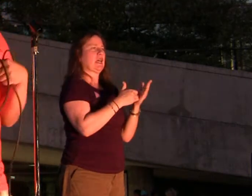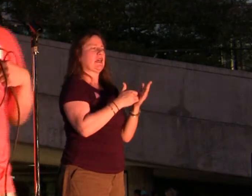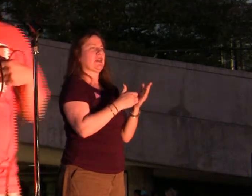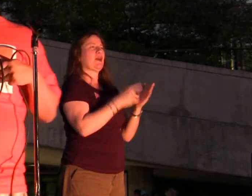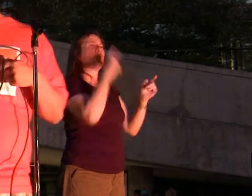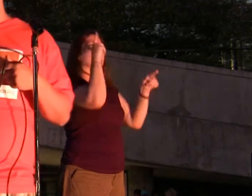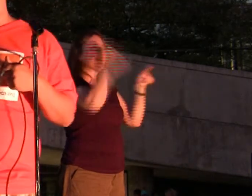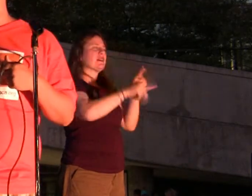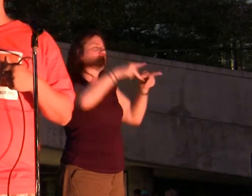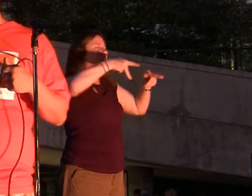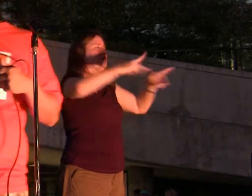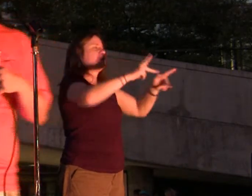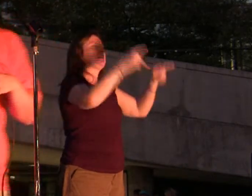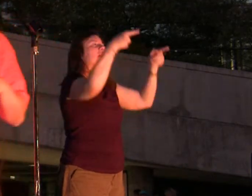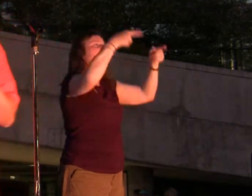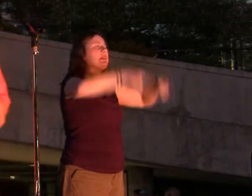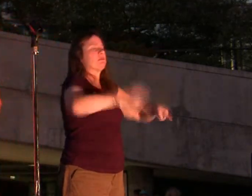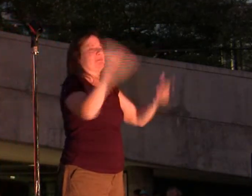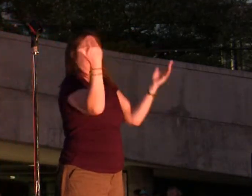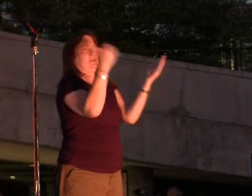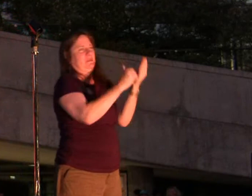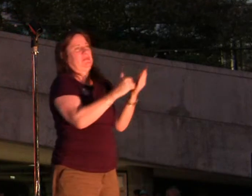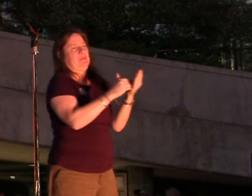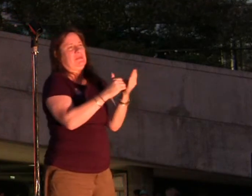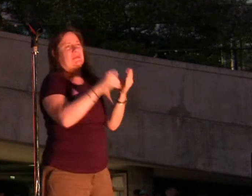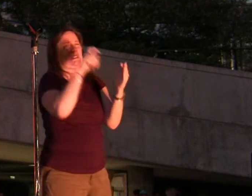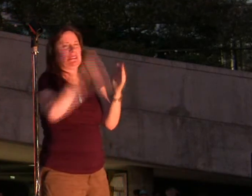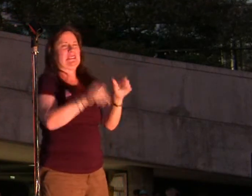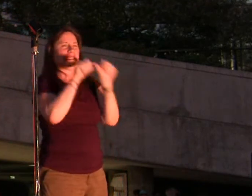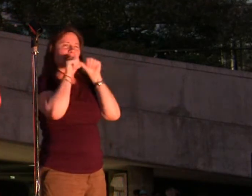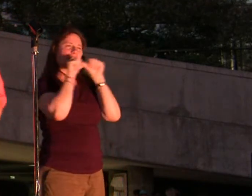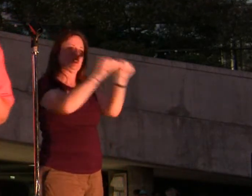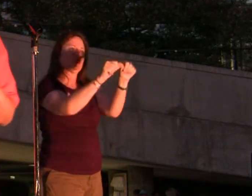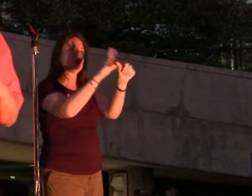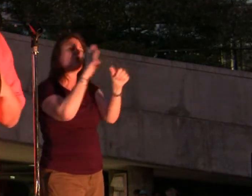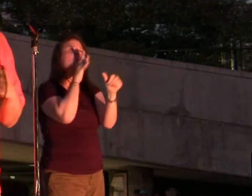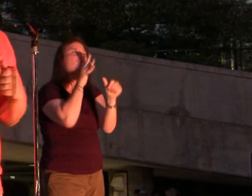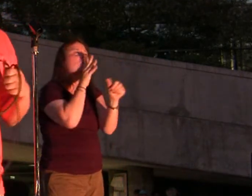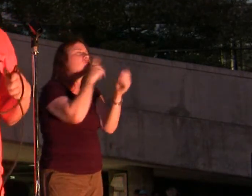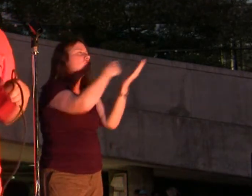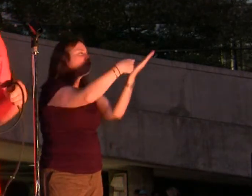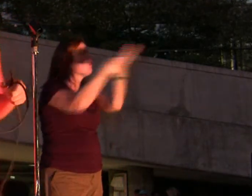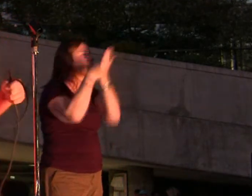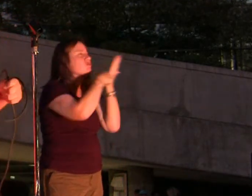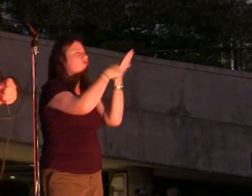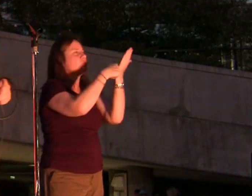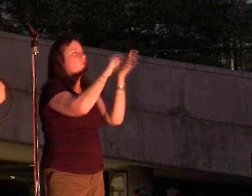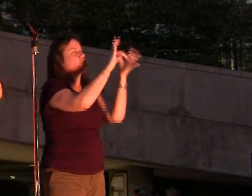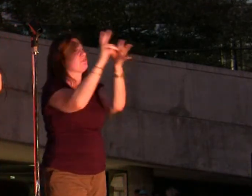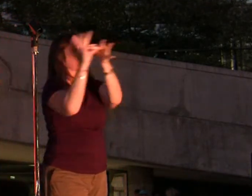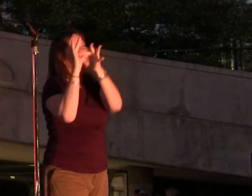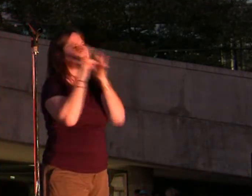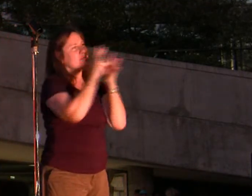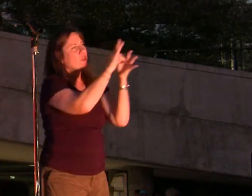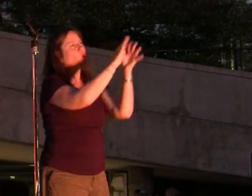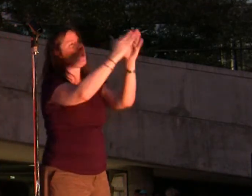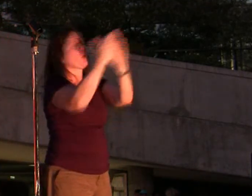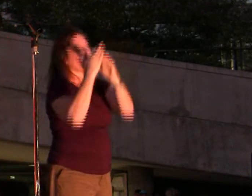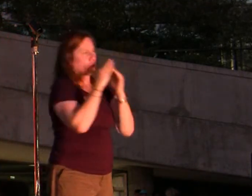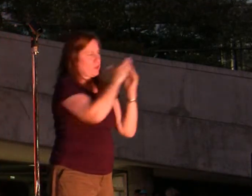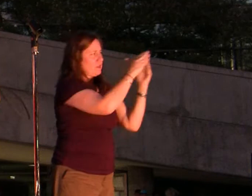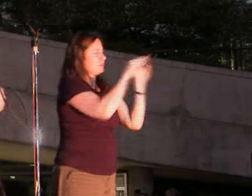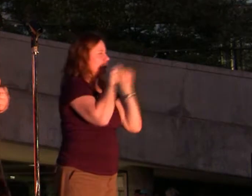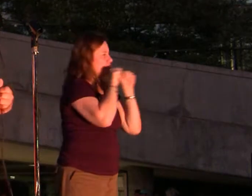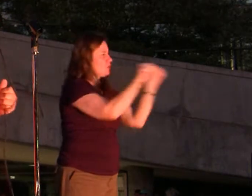can't let it happen again. We have to continue to talk to each other, to band together as a community, continue to